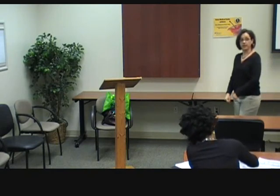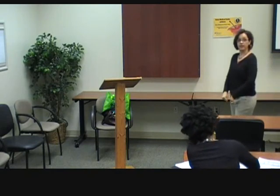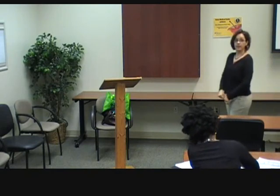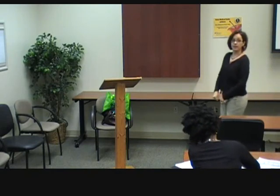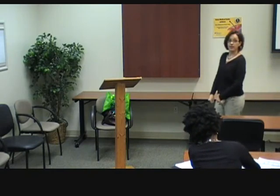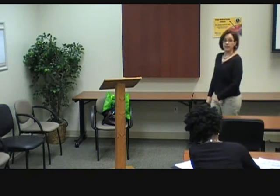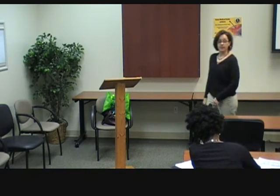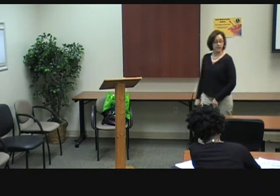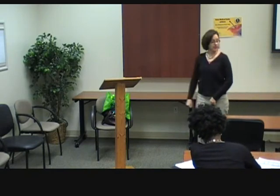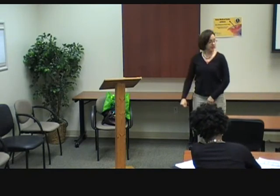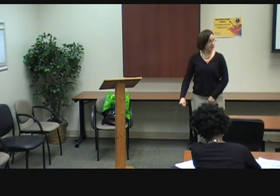No.